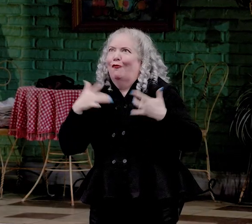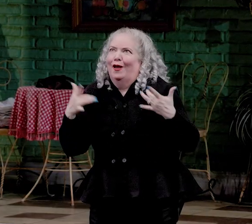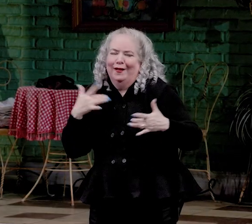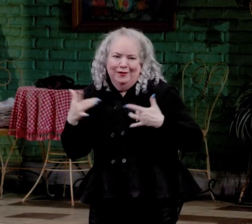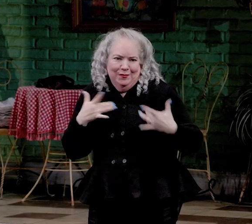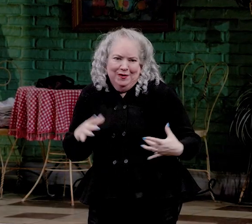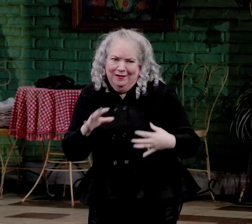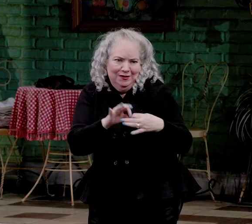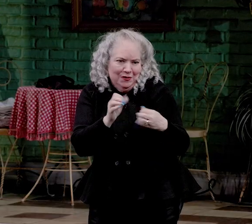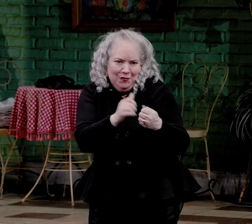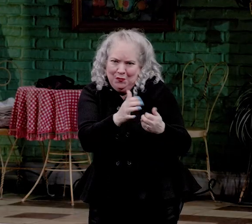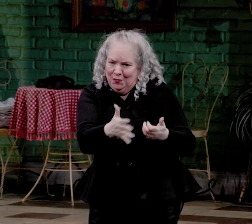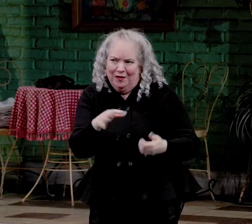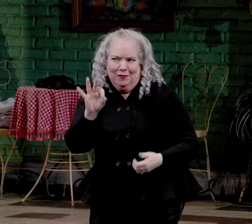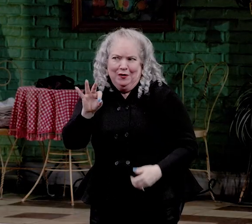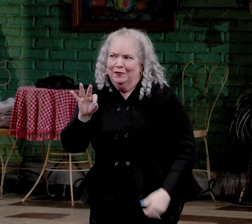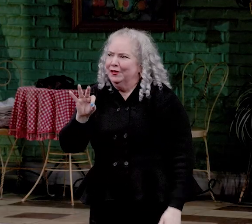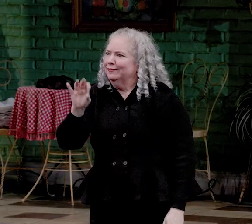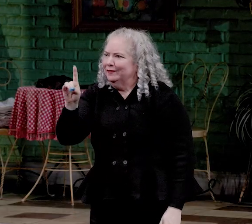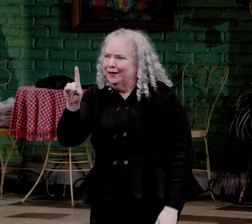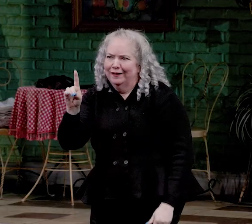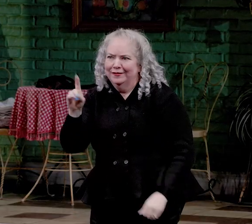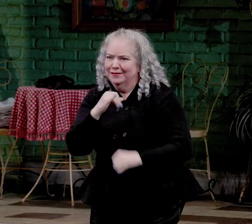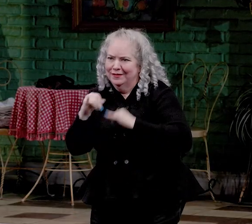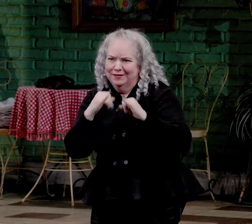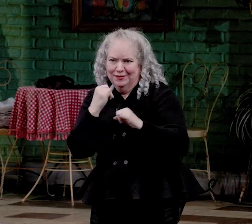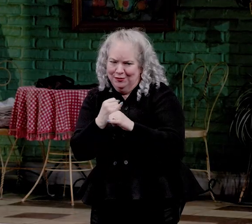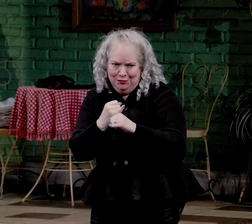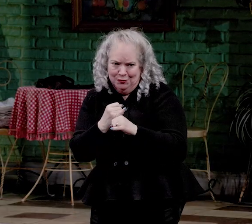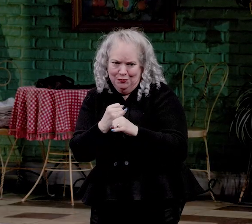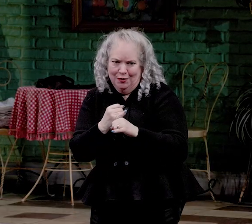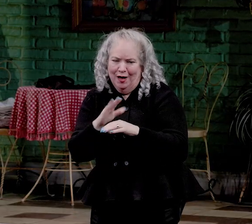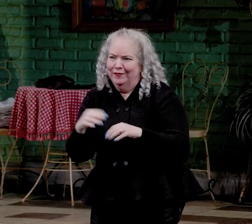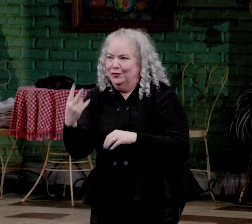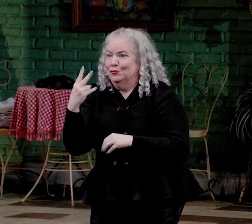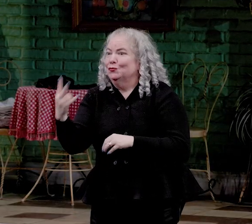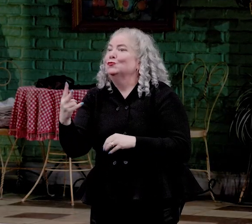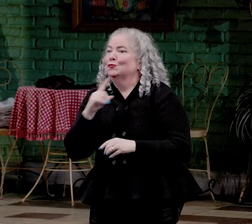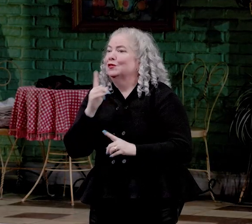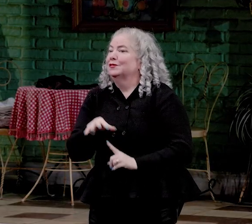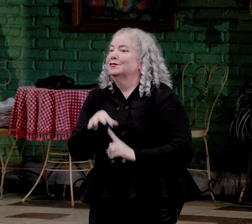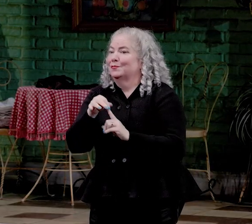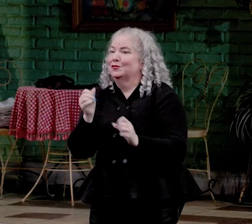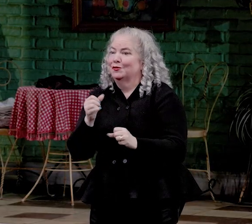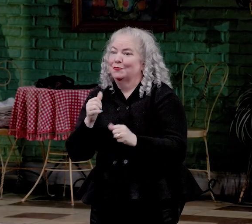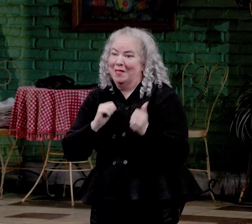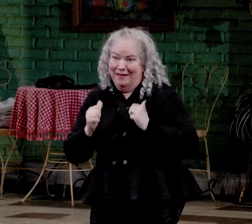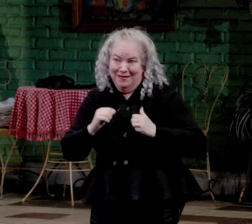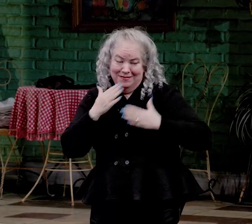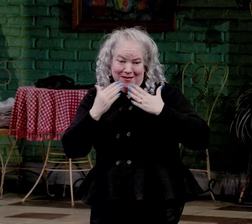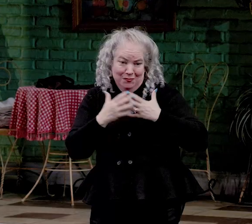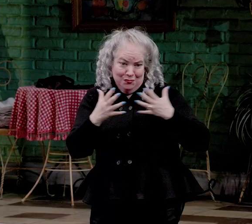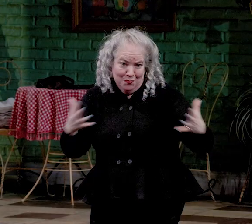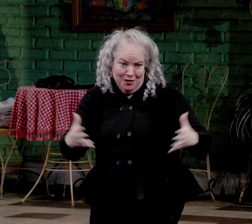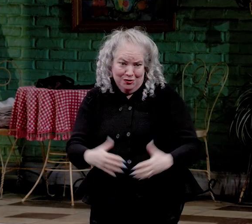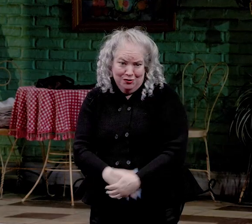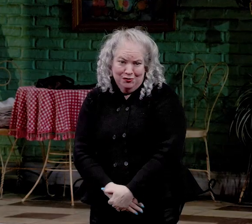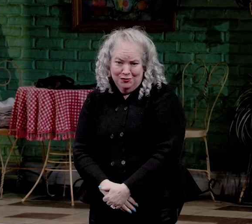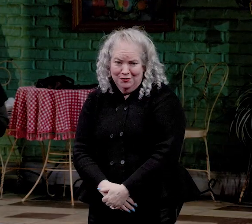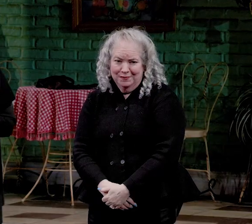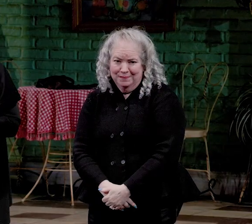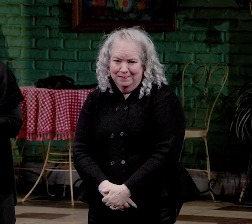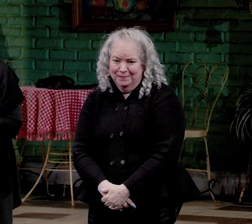Black Studies and the Frederick Douglass Institute again this year on these two extraordinary plays. Thank you so much.